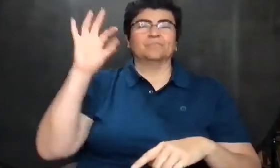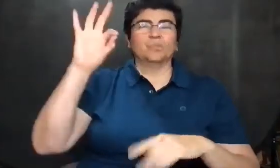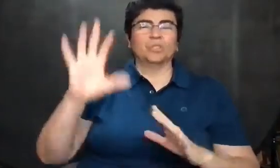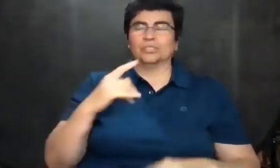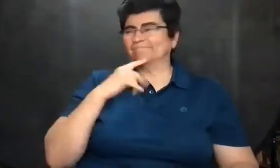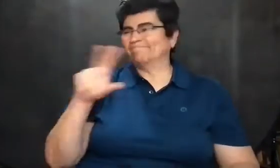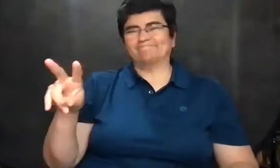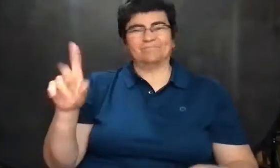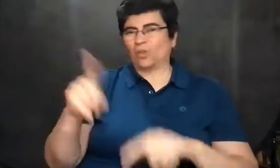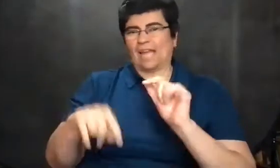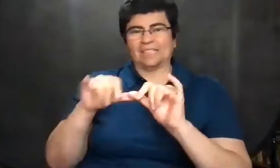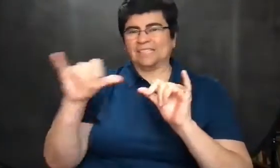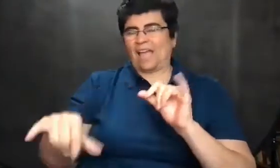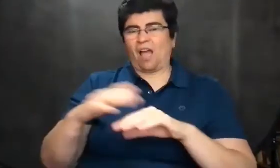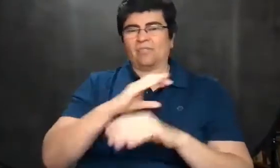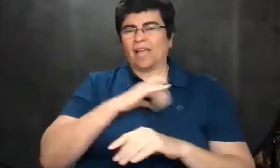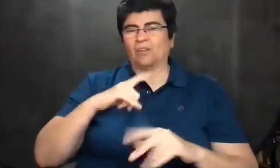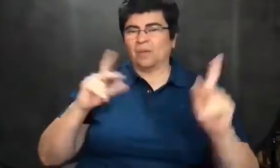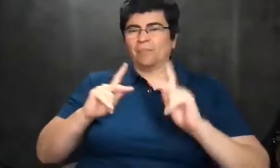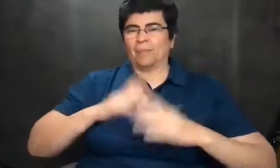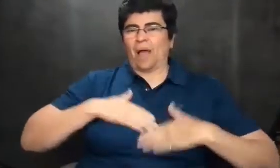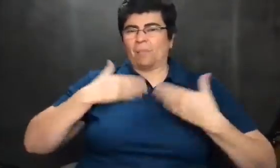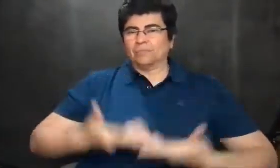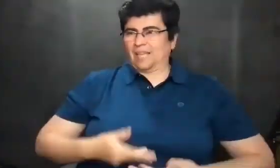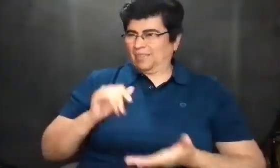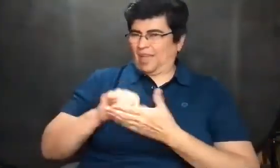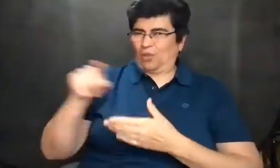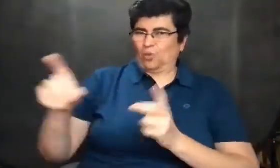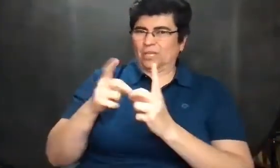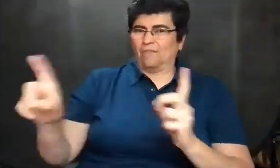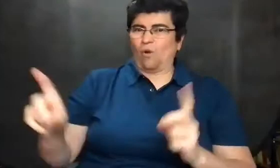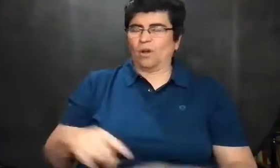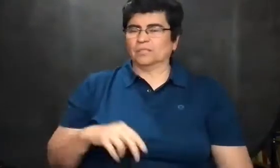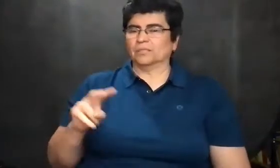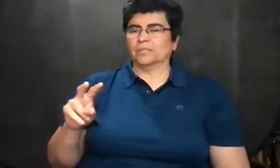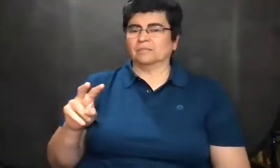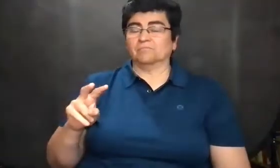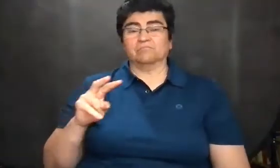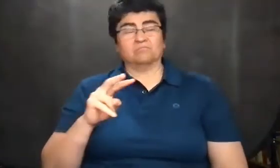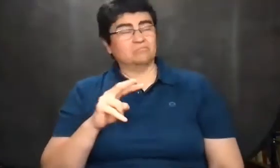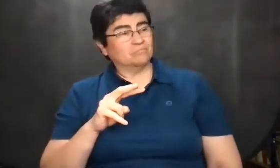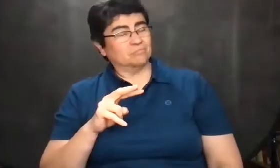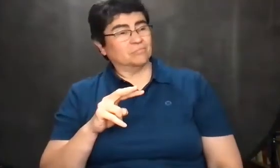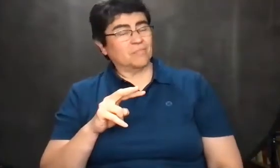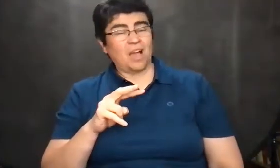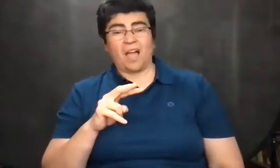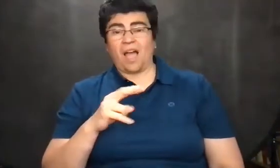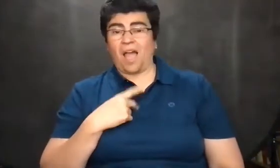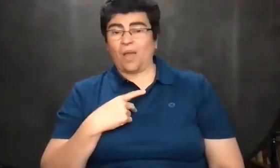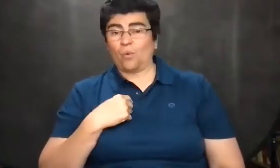council. It's upsetting people in the parish that you're divorced. And I was so angry that I walked out of there and